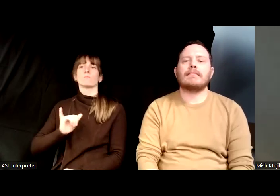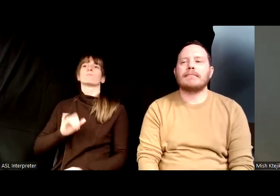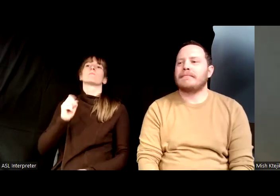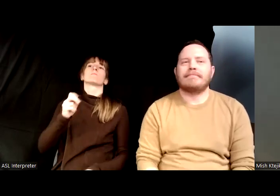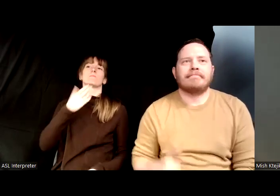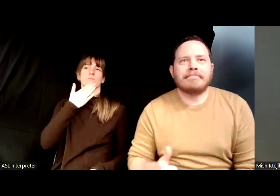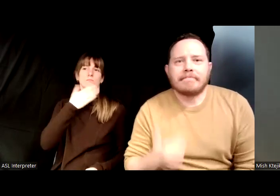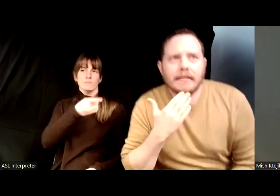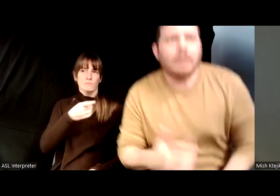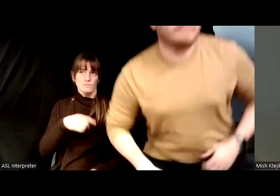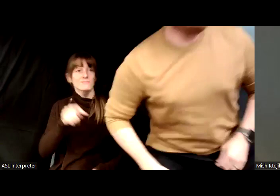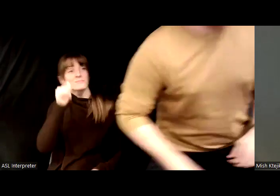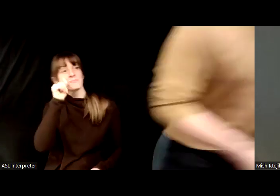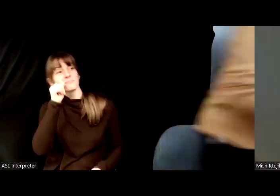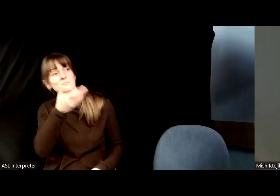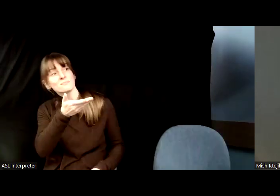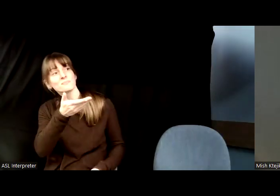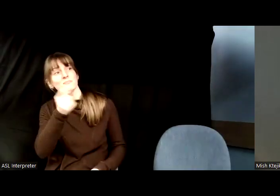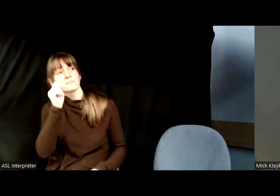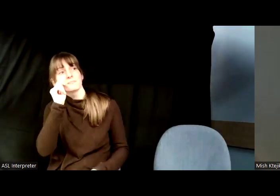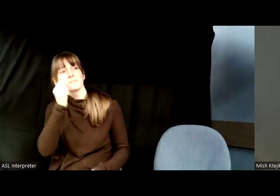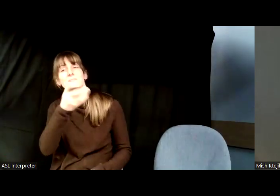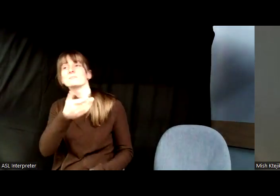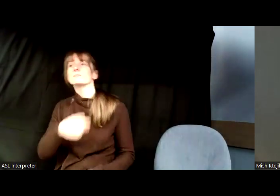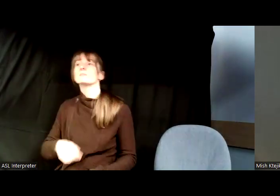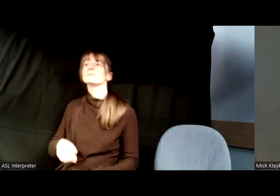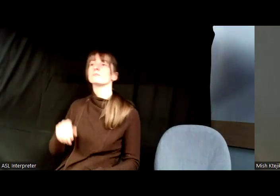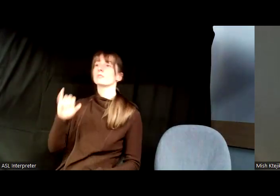just setting up that meeting. This is Eric, thank you.